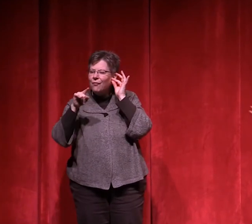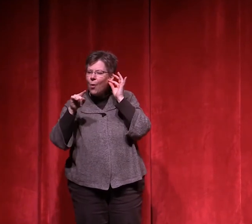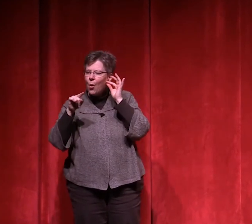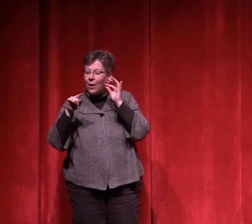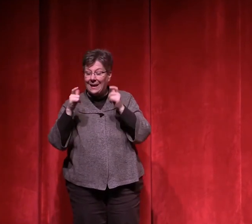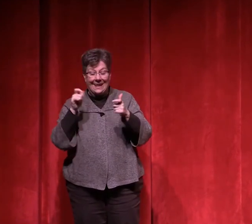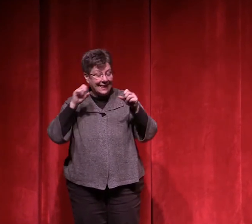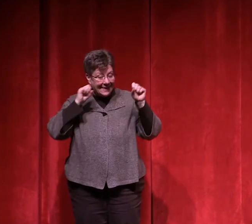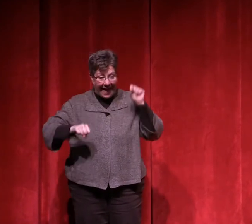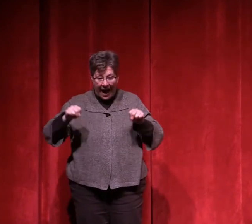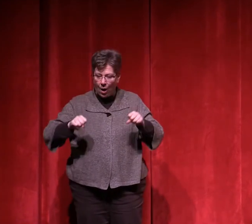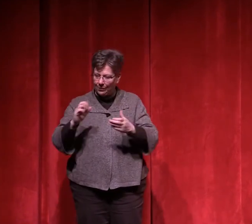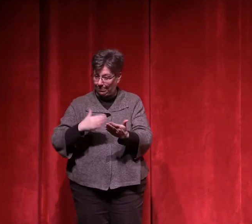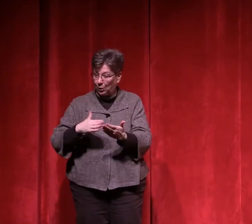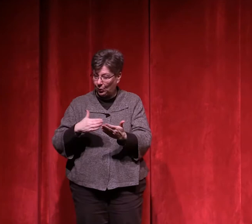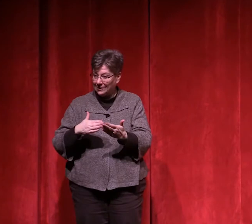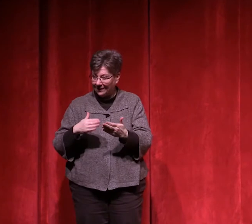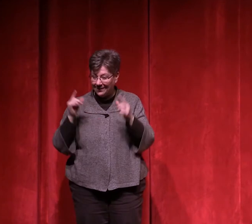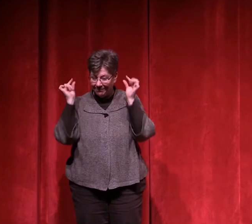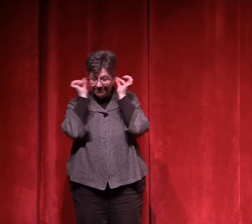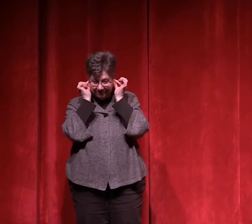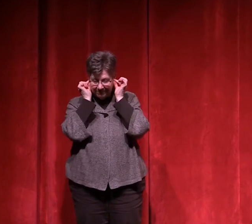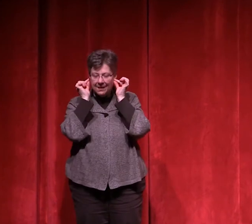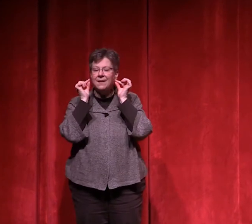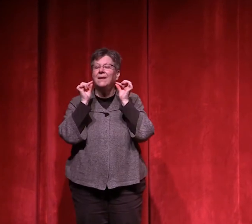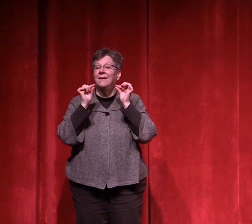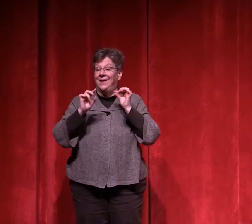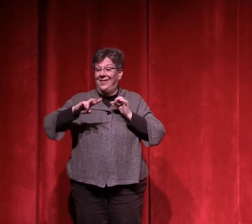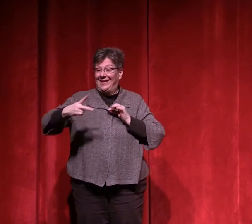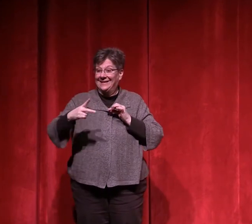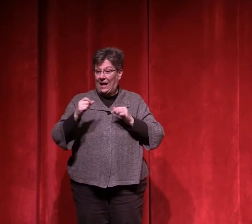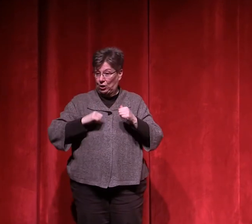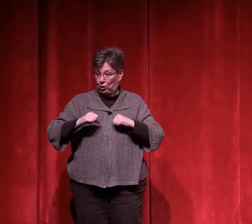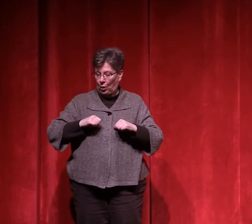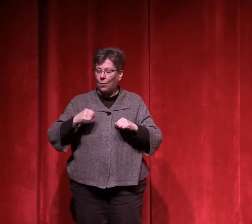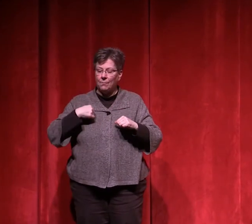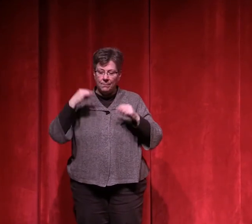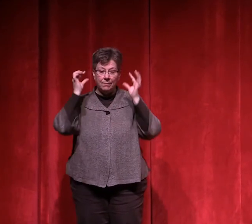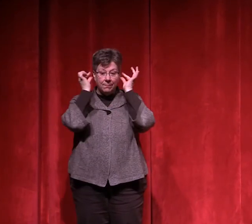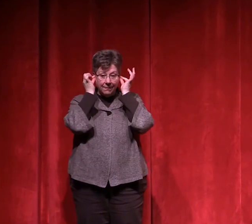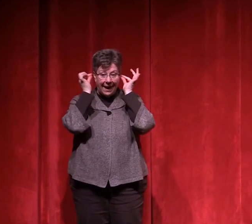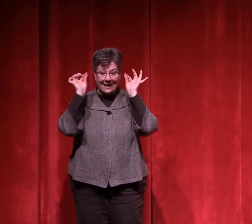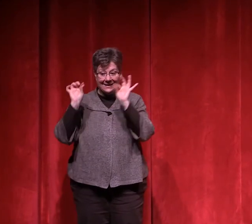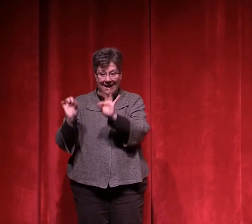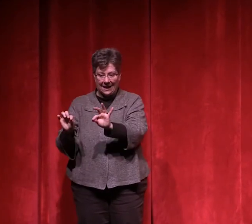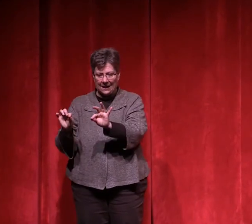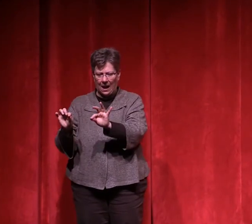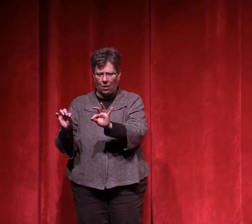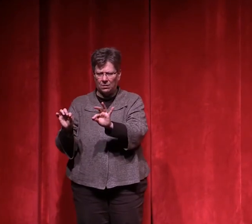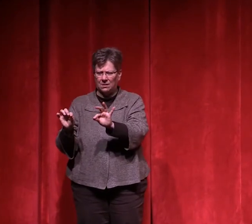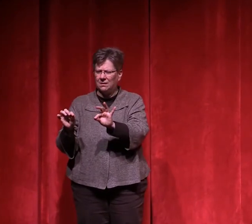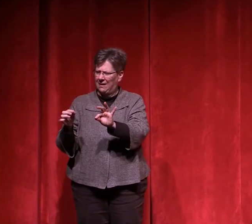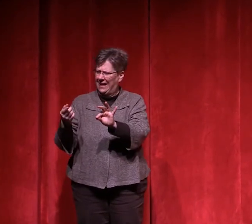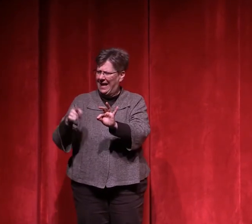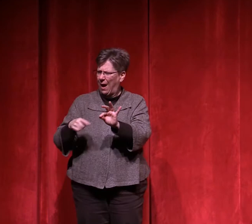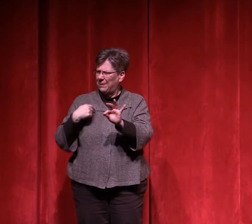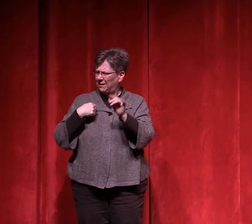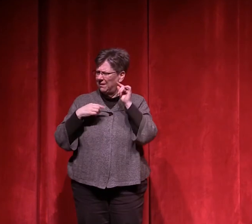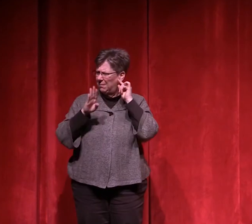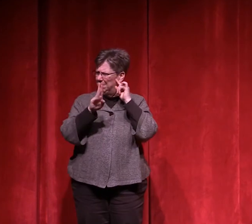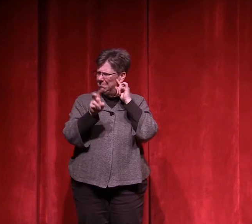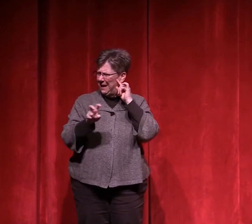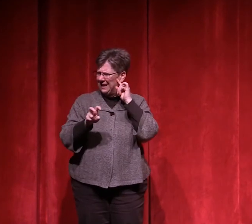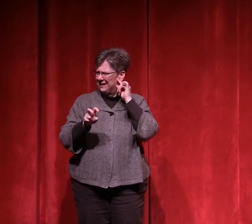in. So I go, I have fun. The day after the second show, I take my earplugs out, and I got a little buzz in my ear. You know, that happens,